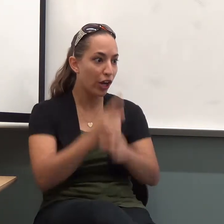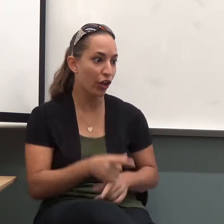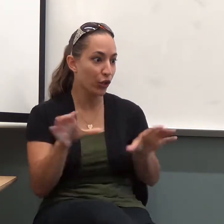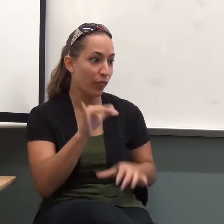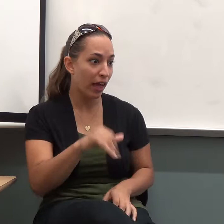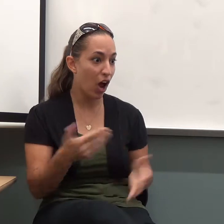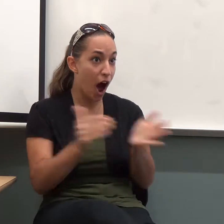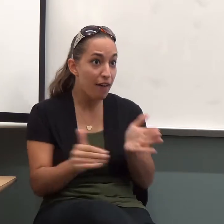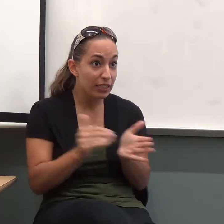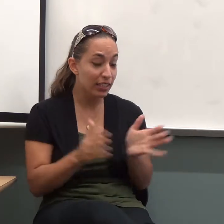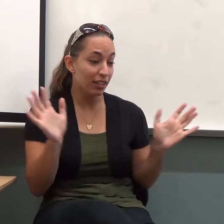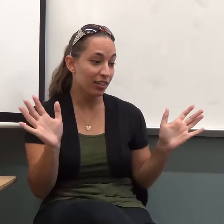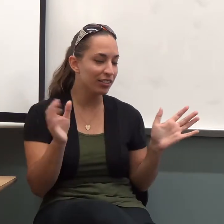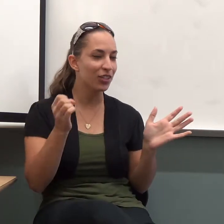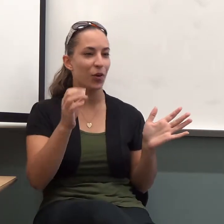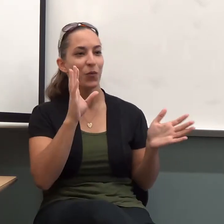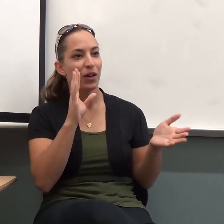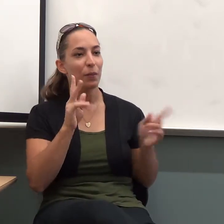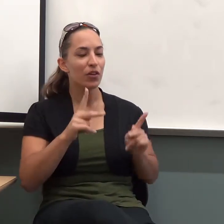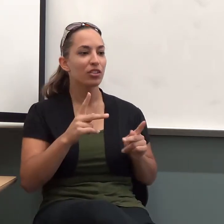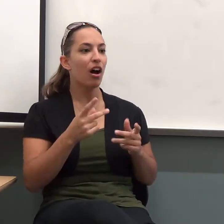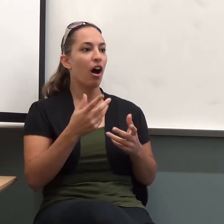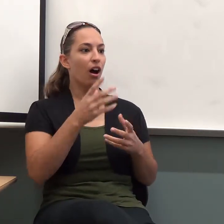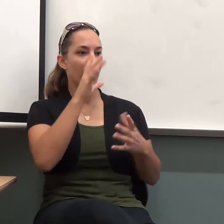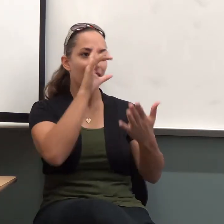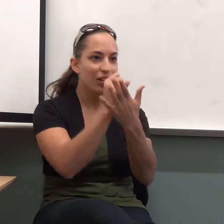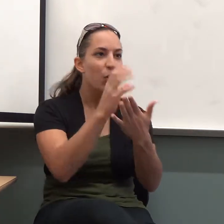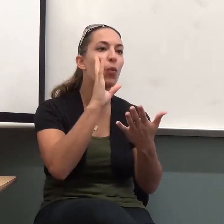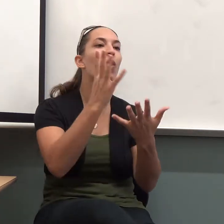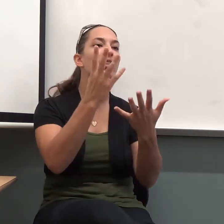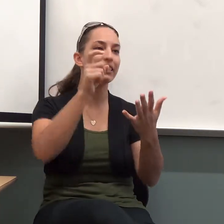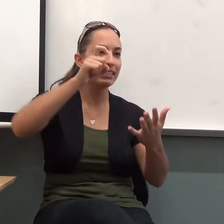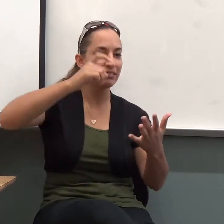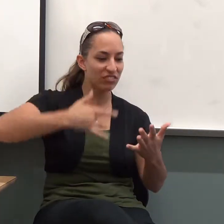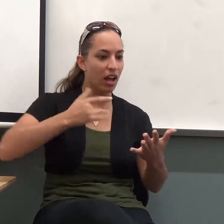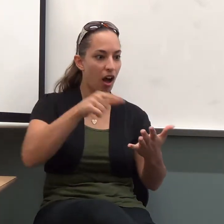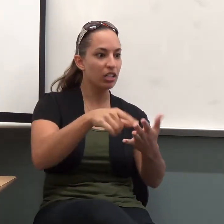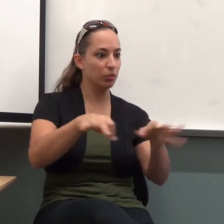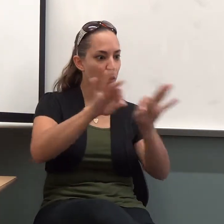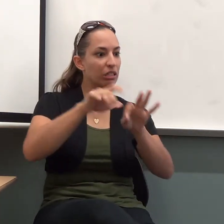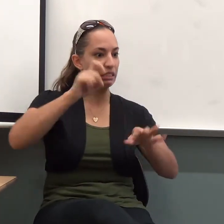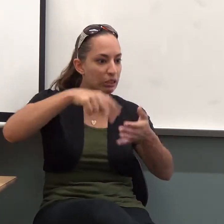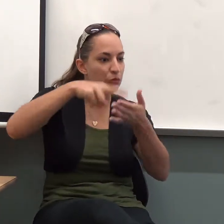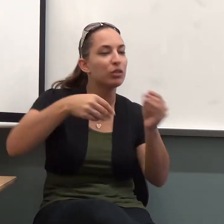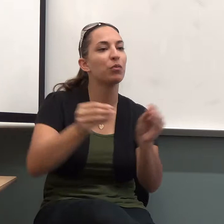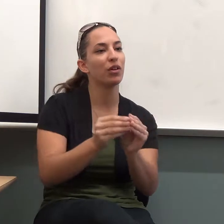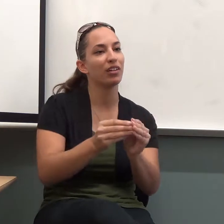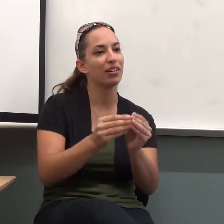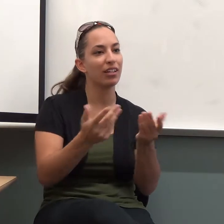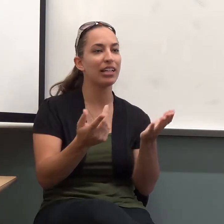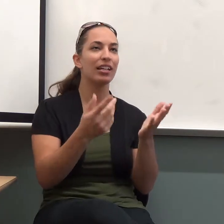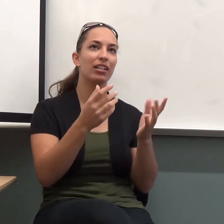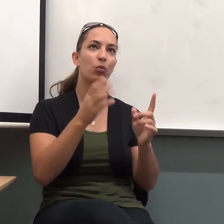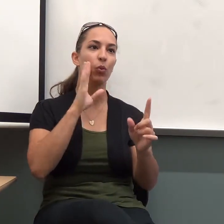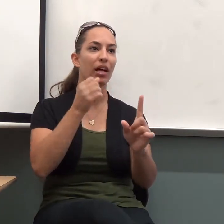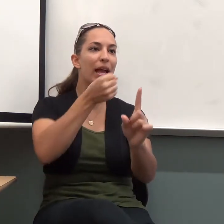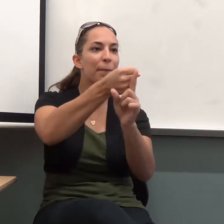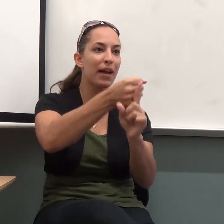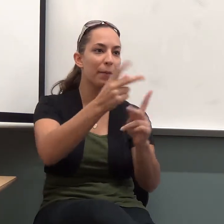Often? See what I'm saying? To children? Oh my God, it holds an impact. It makes people stop and